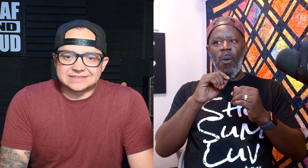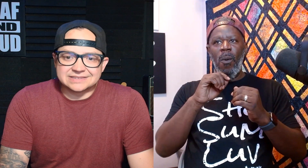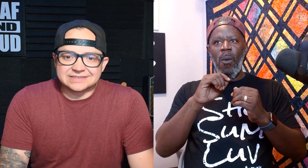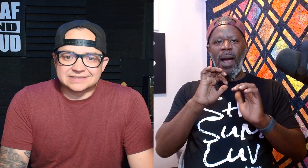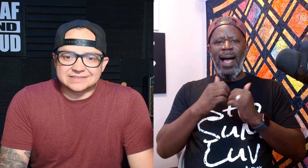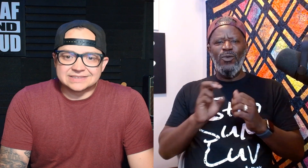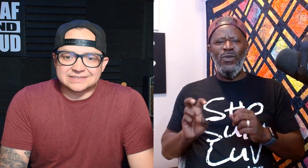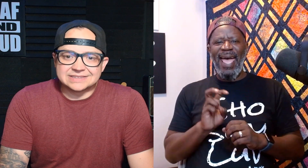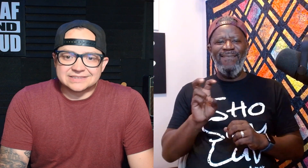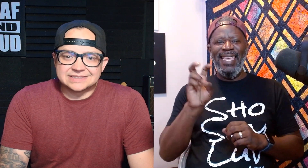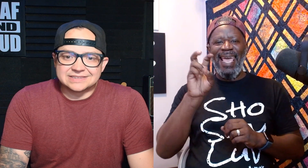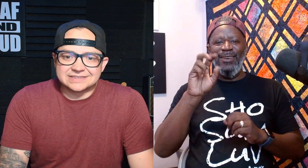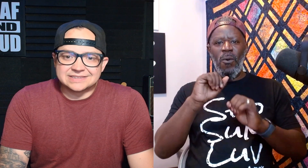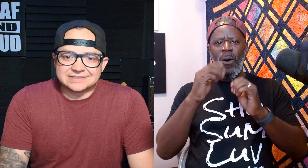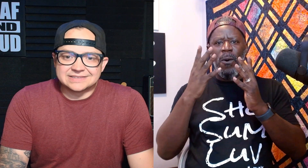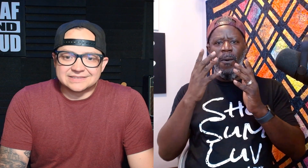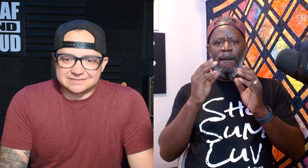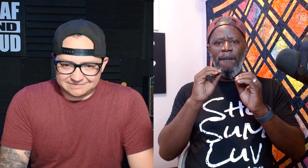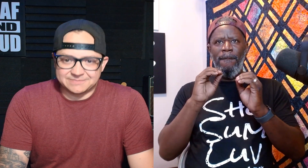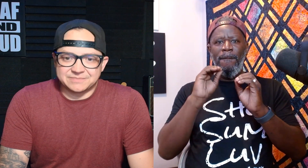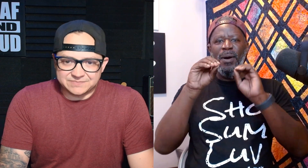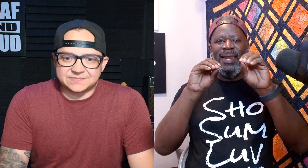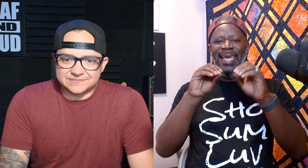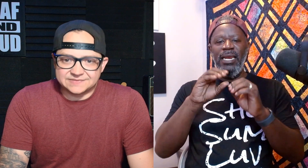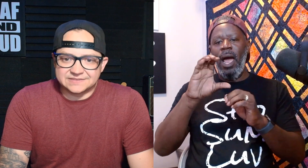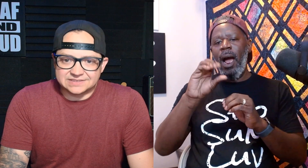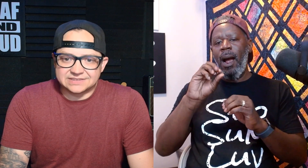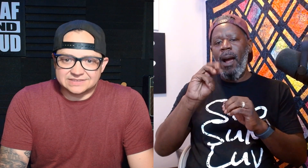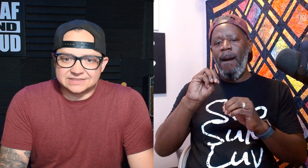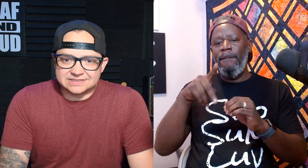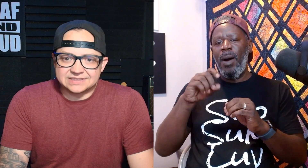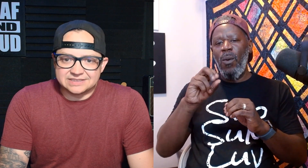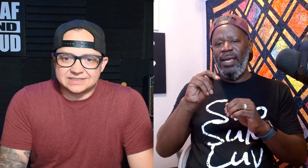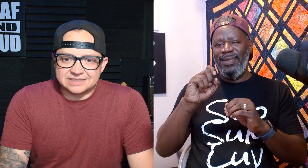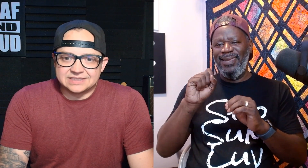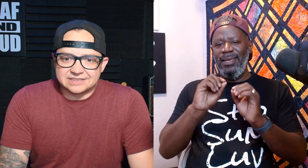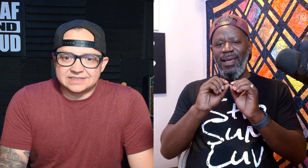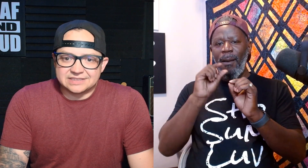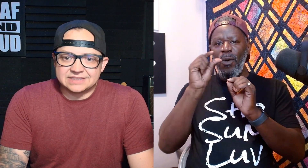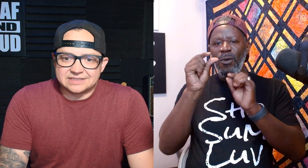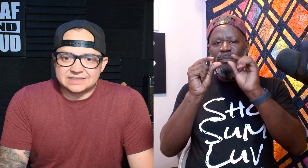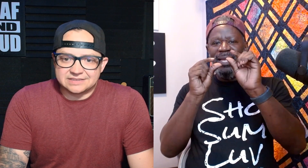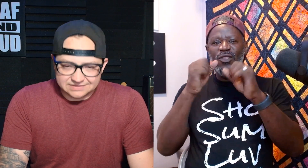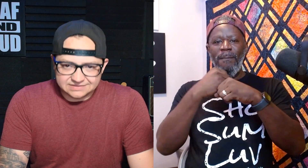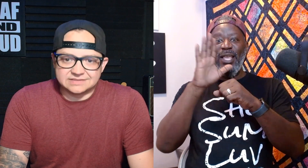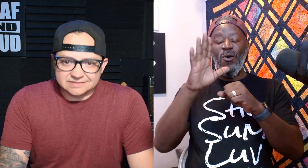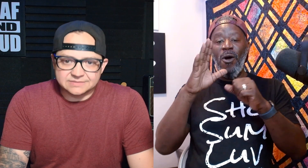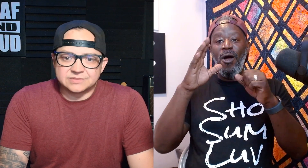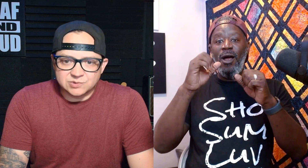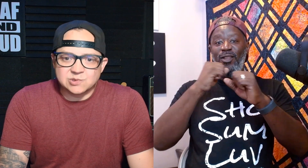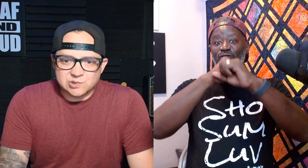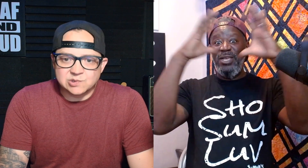know how to navigate or put in components, a little bit to